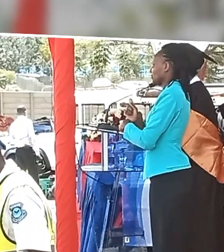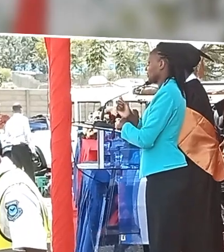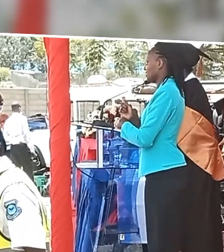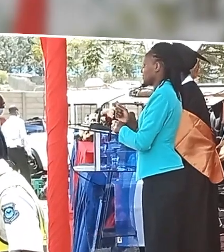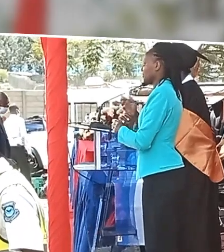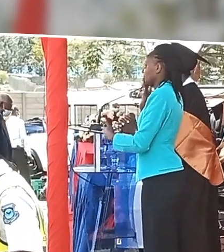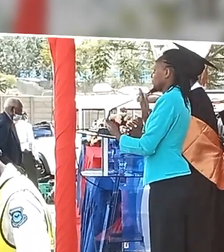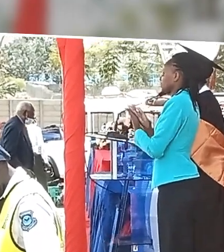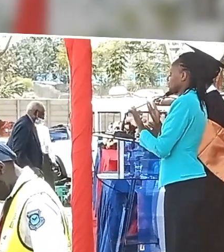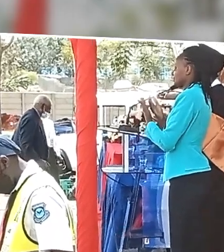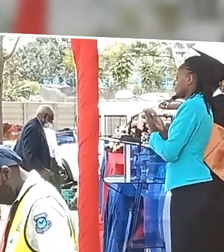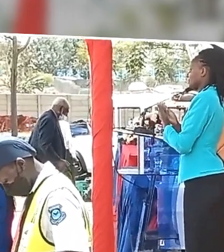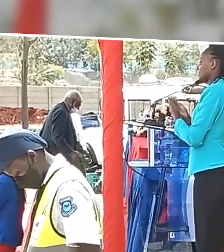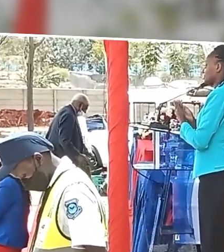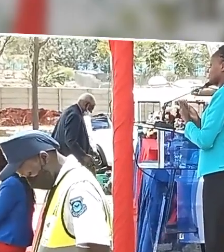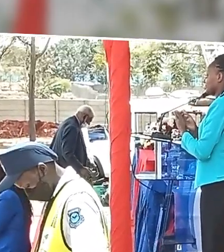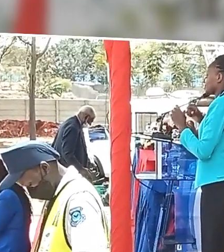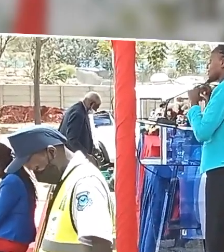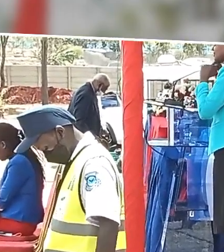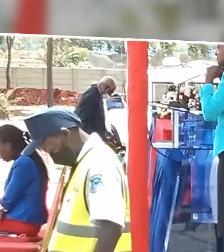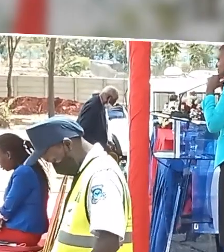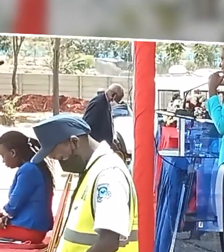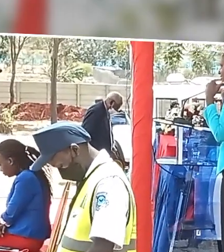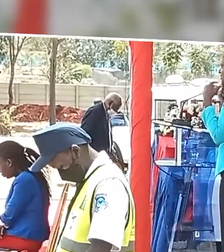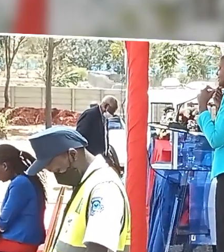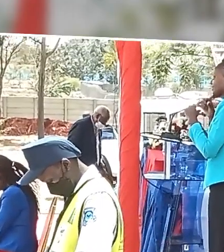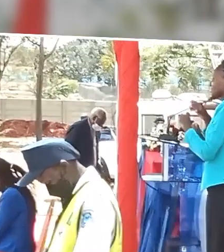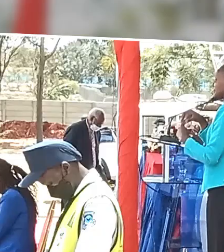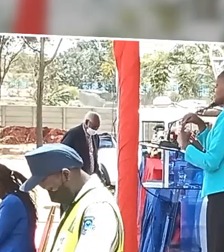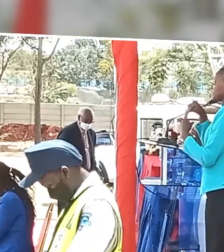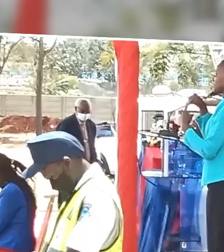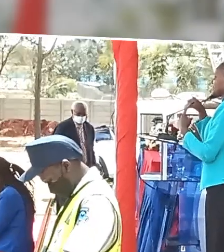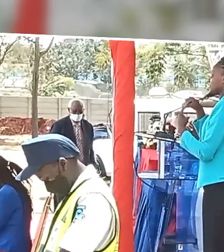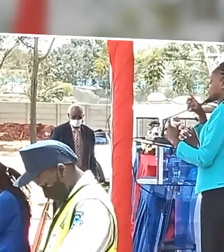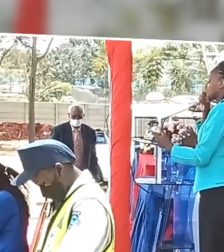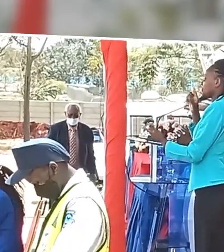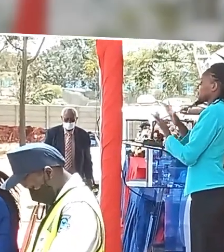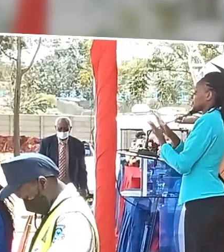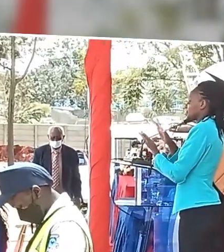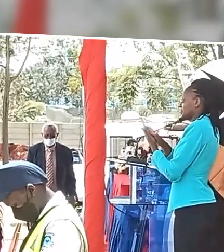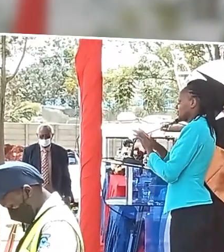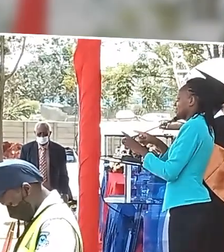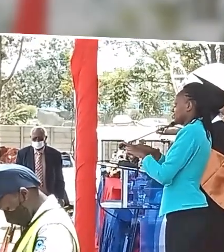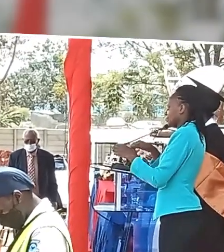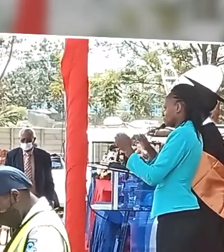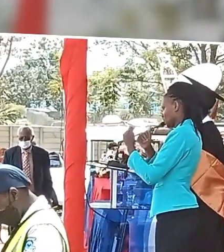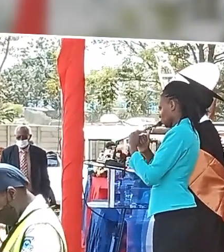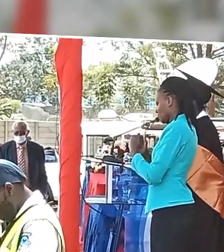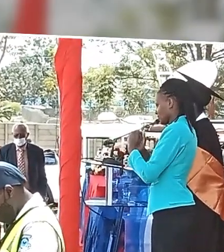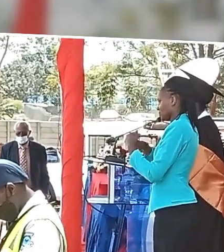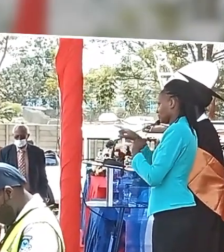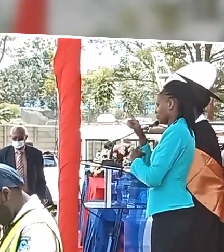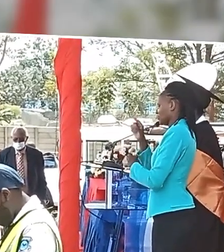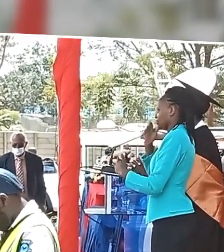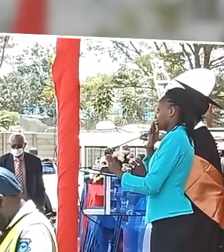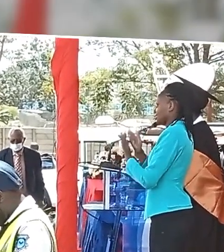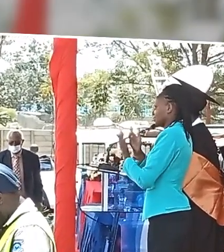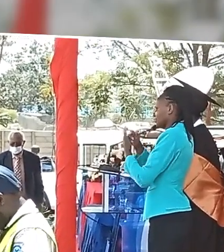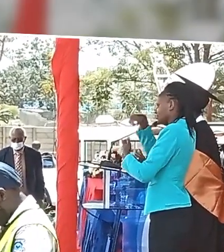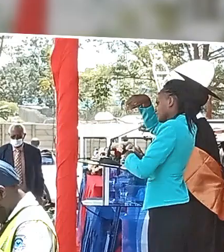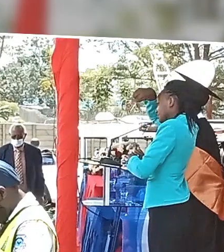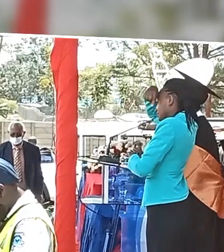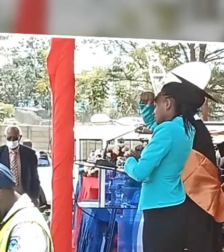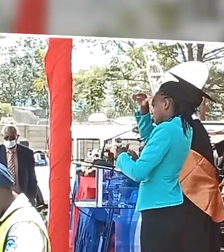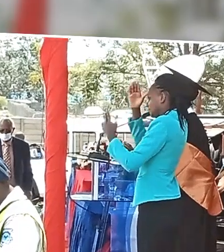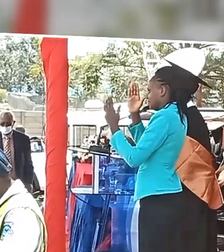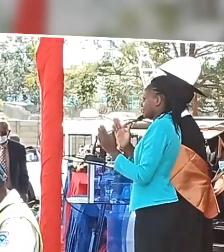We thank you for our chief guest, our Father. We give you praise and we worship you. Thank you for the graduates. Thank you,